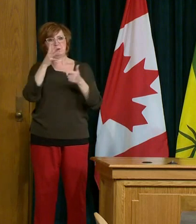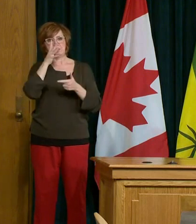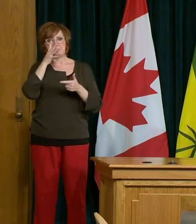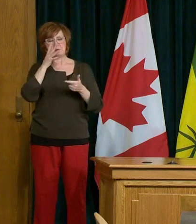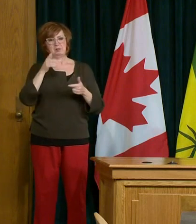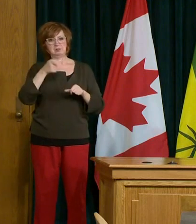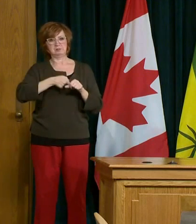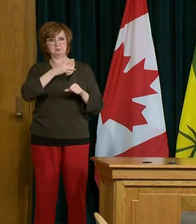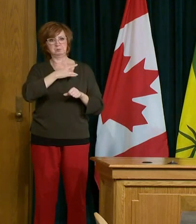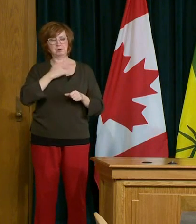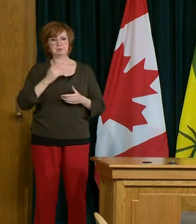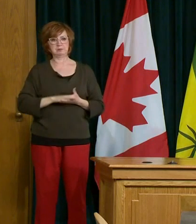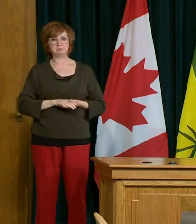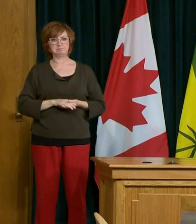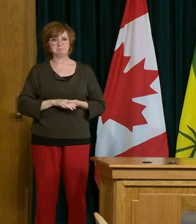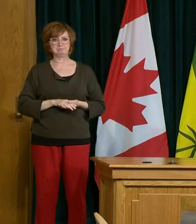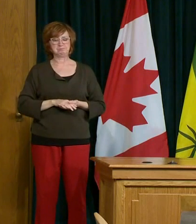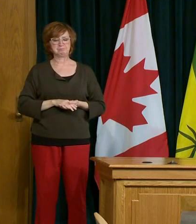Thank you for all you do.